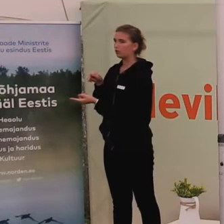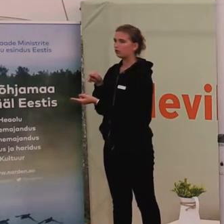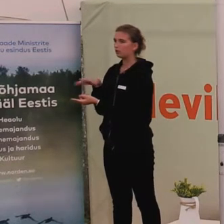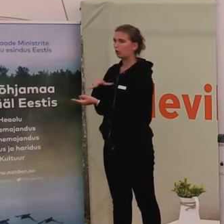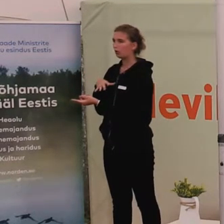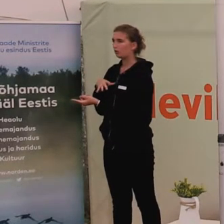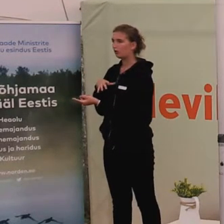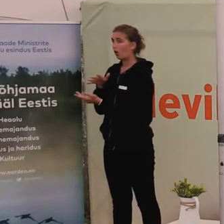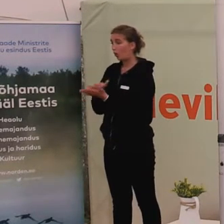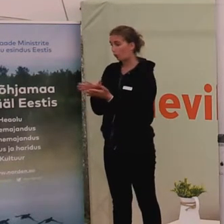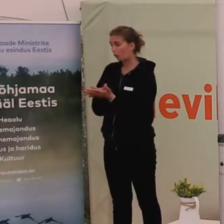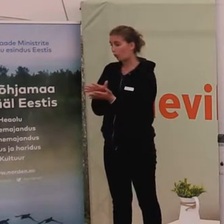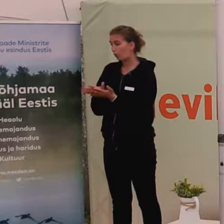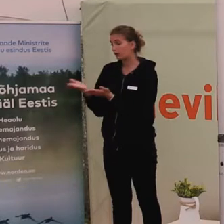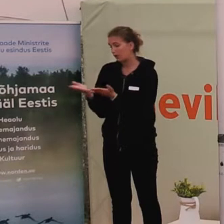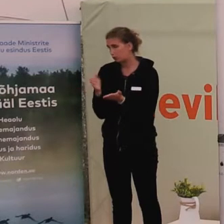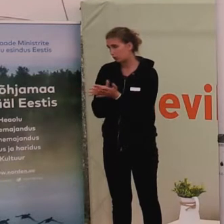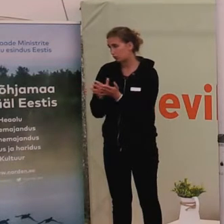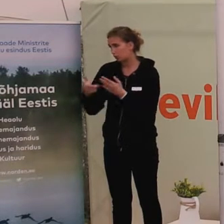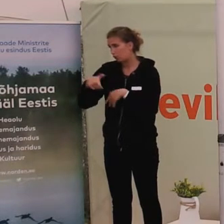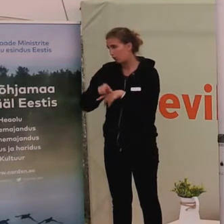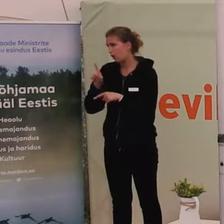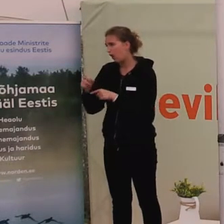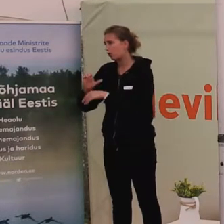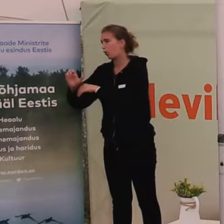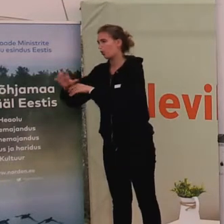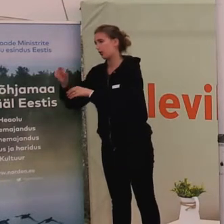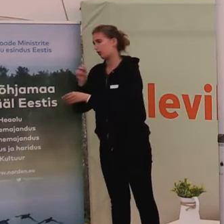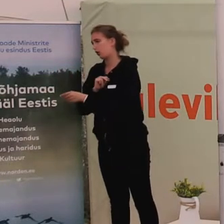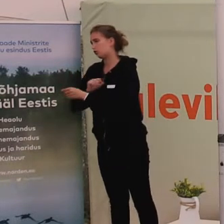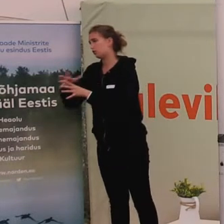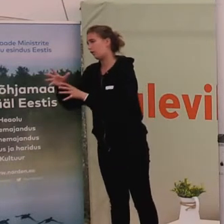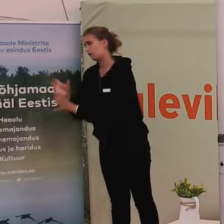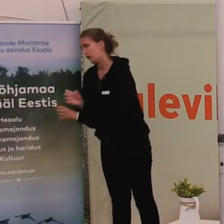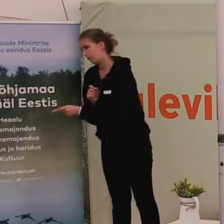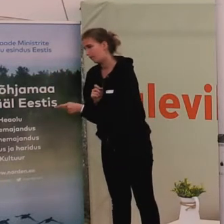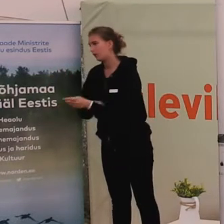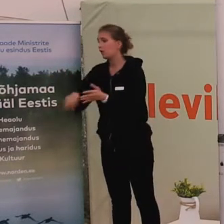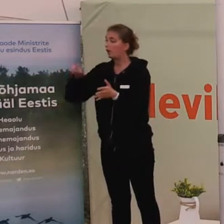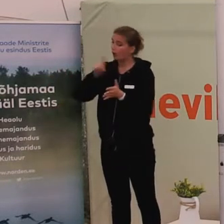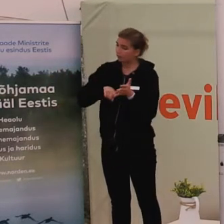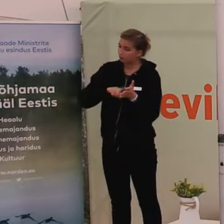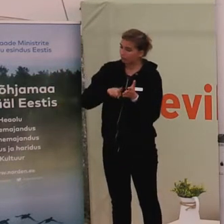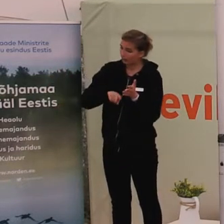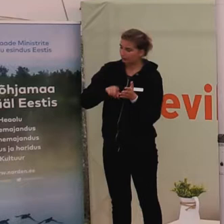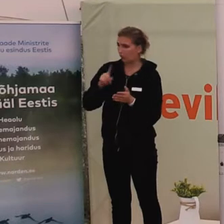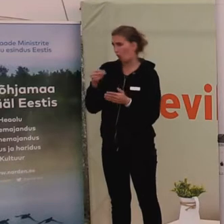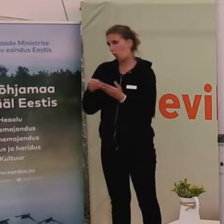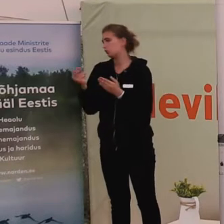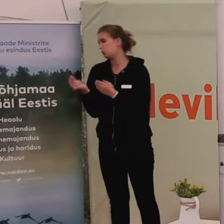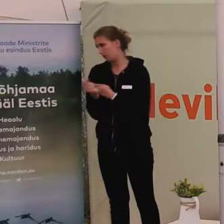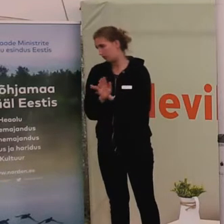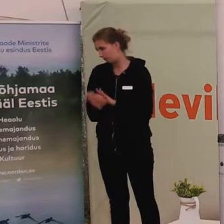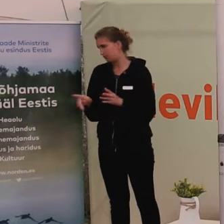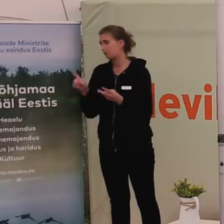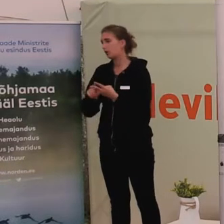So there was more consumption of services than of physical goods. And renting, not owning, was one of the principles.